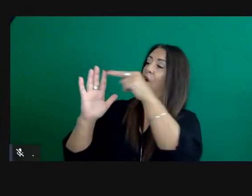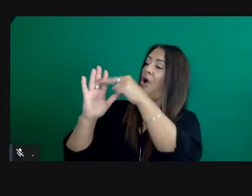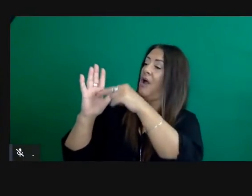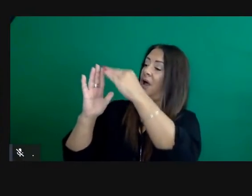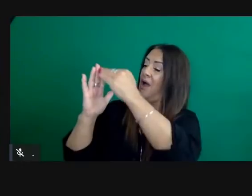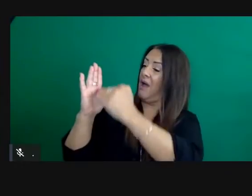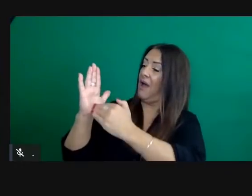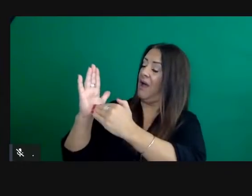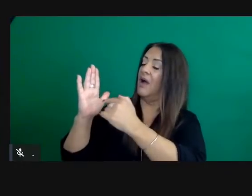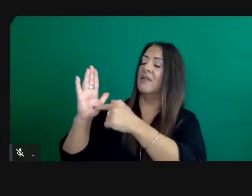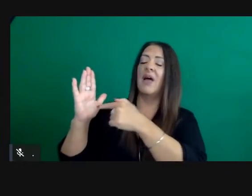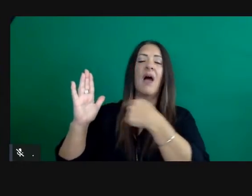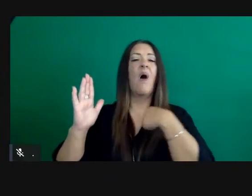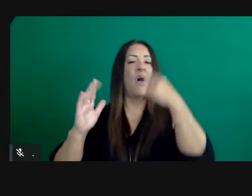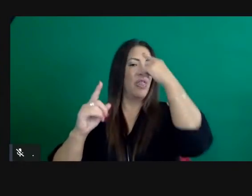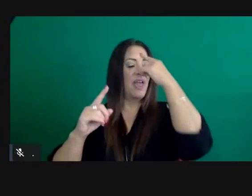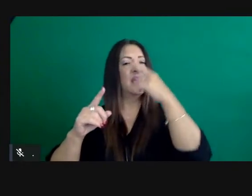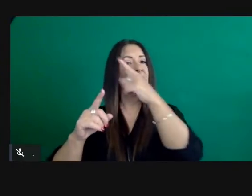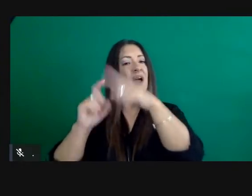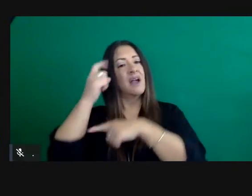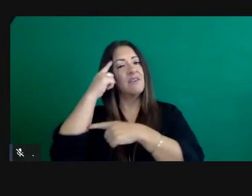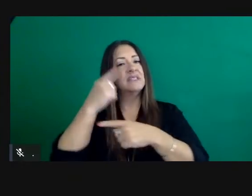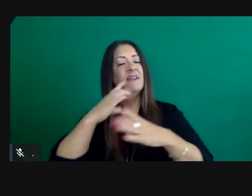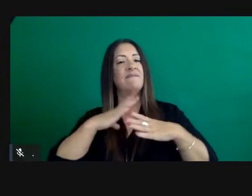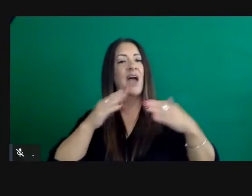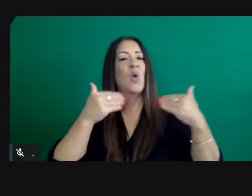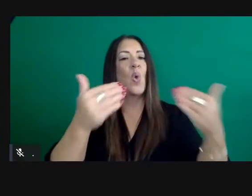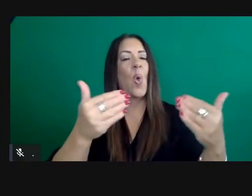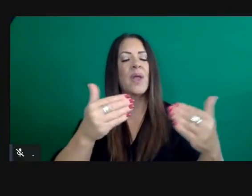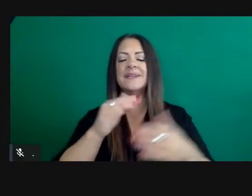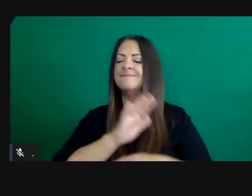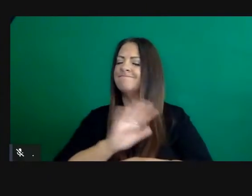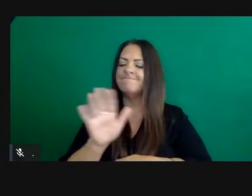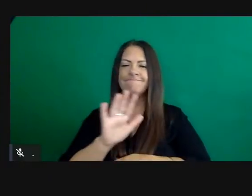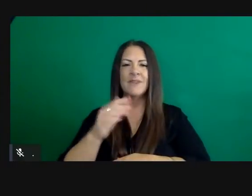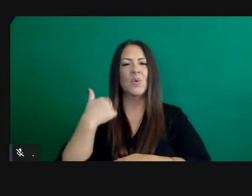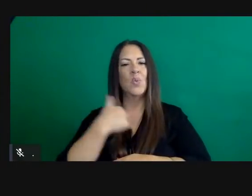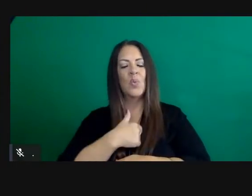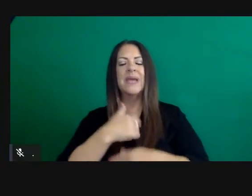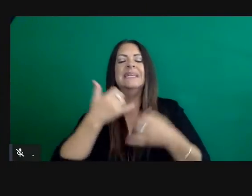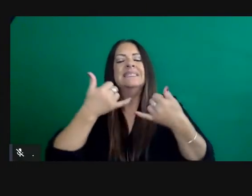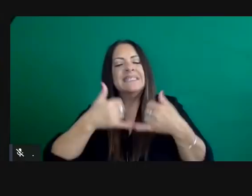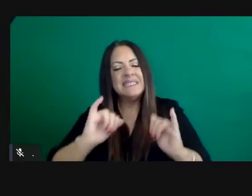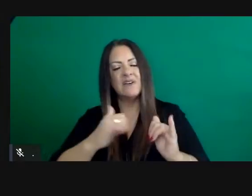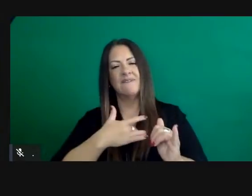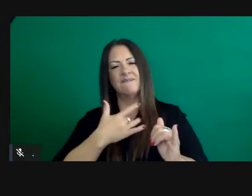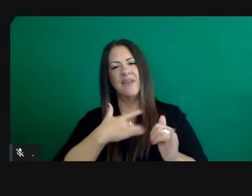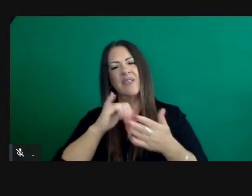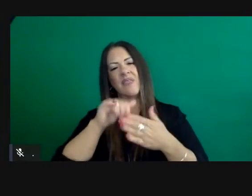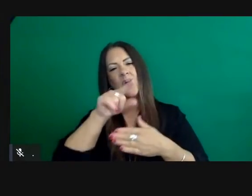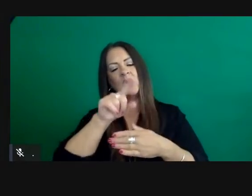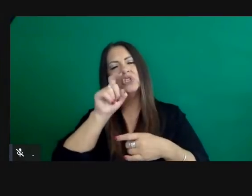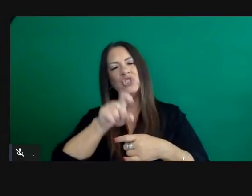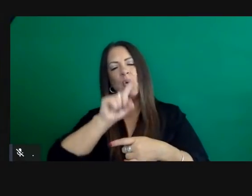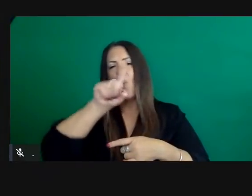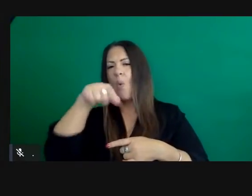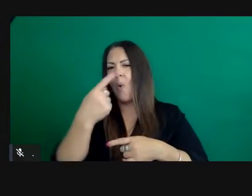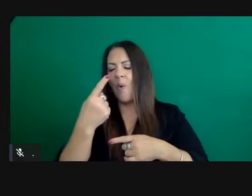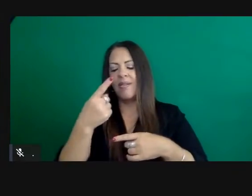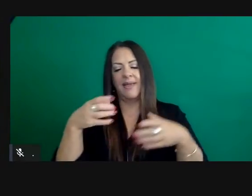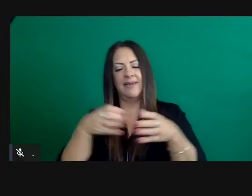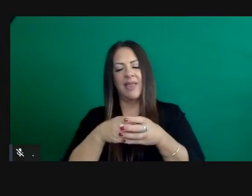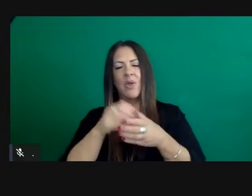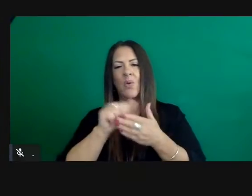believe and still really support the messaging that spending time with your household alone